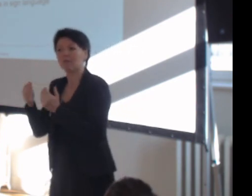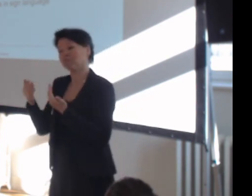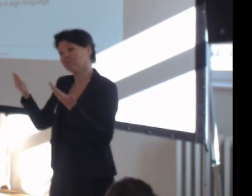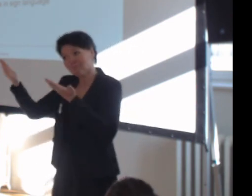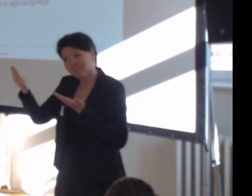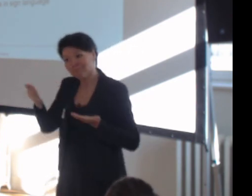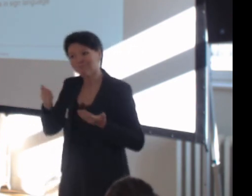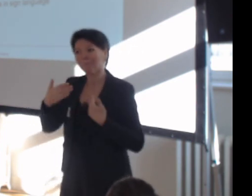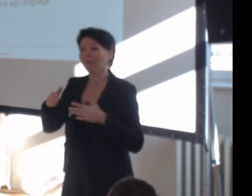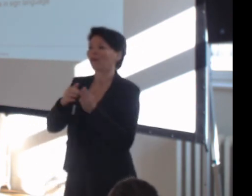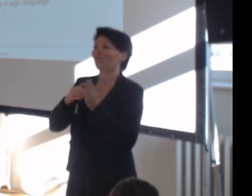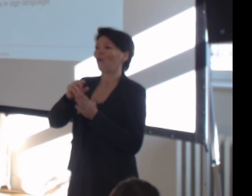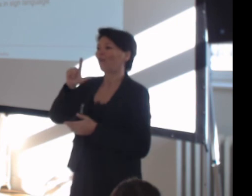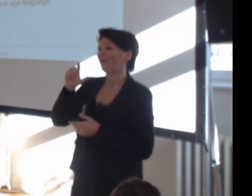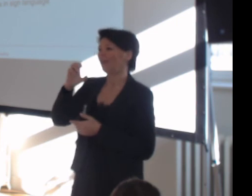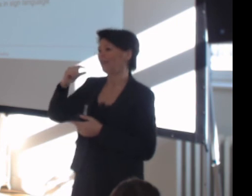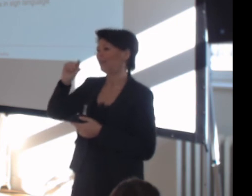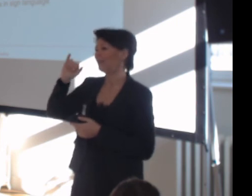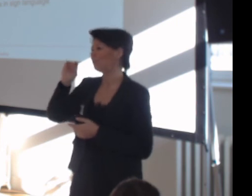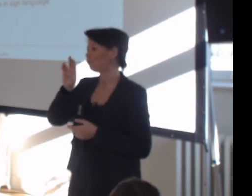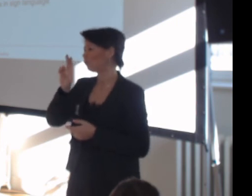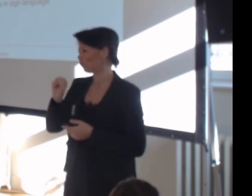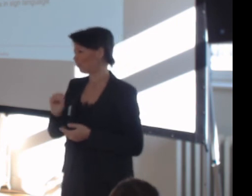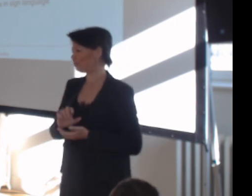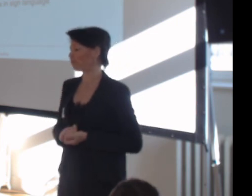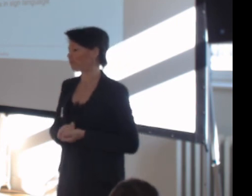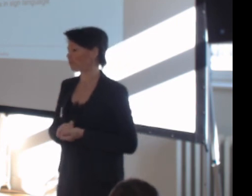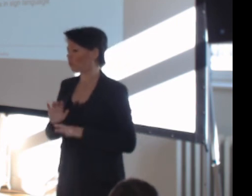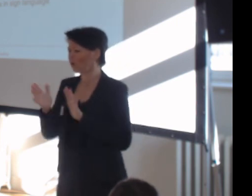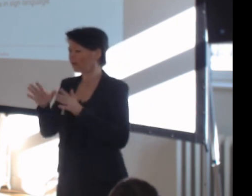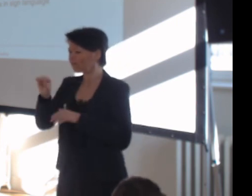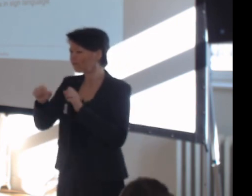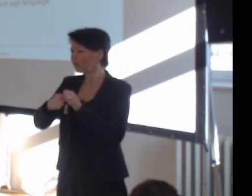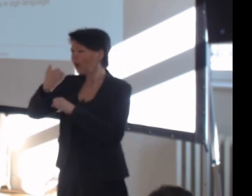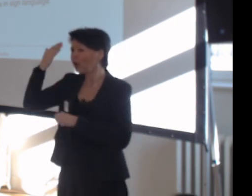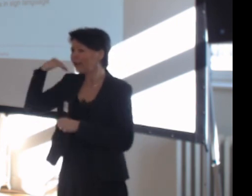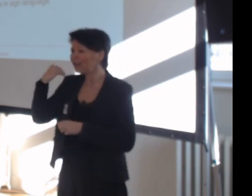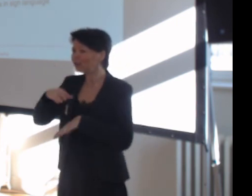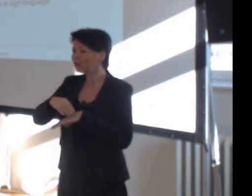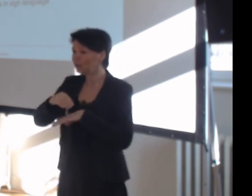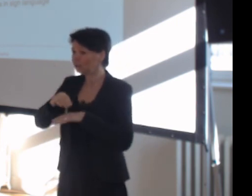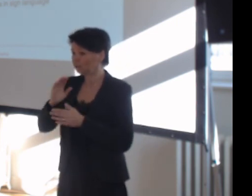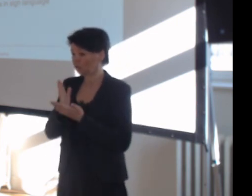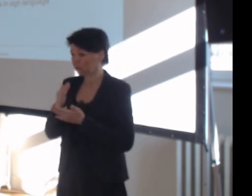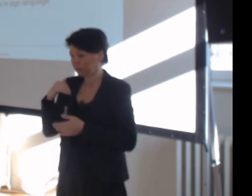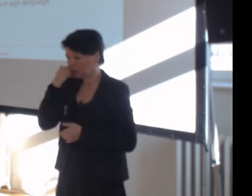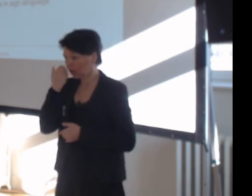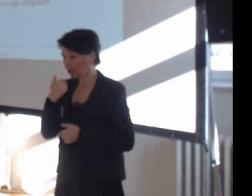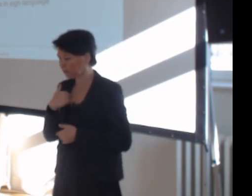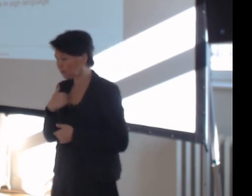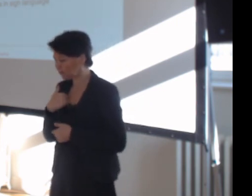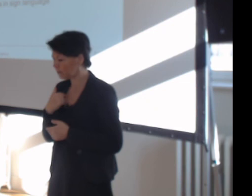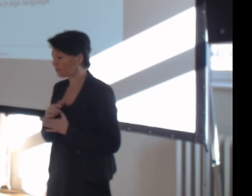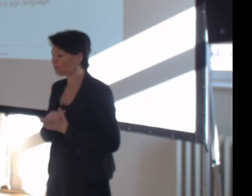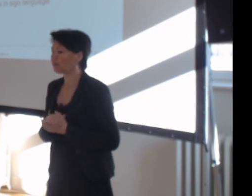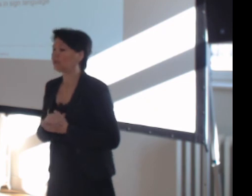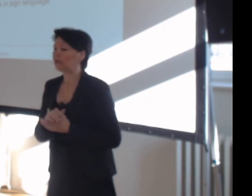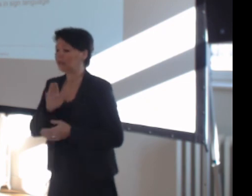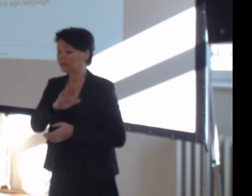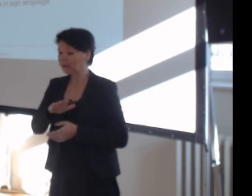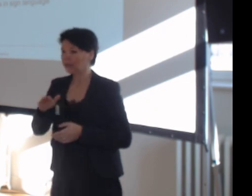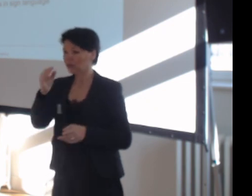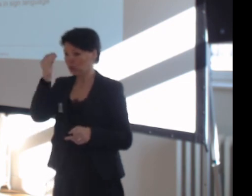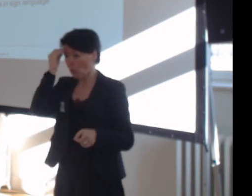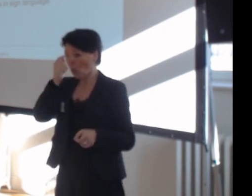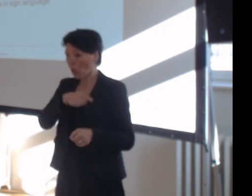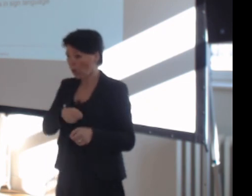Legimers. And some history then. 50 years ago in Sweden, I'm so ashamed to say that kids at school were